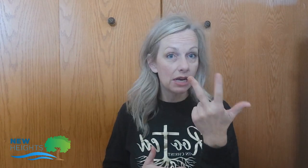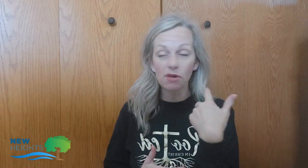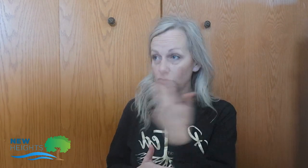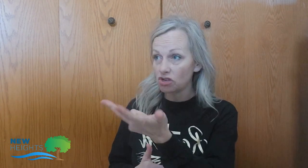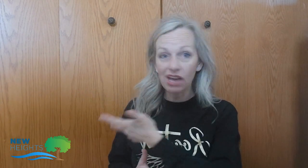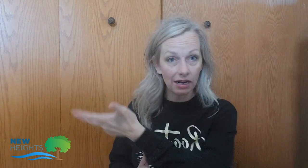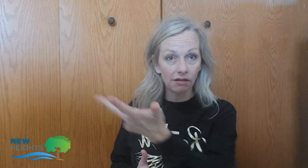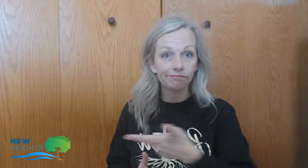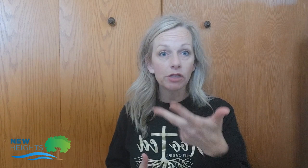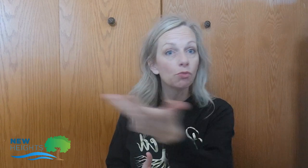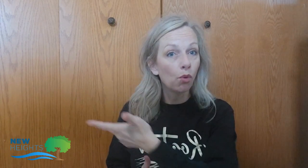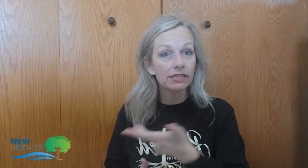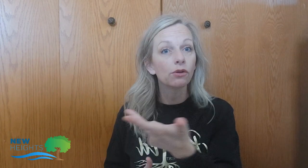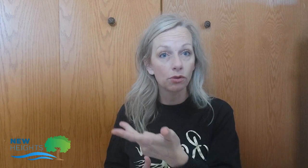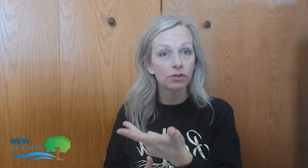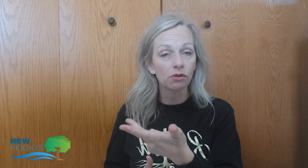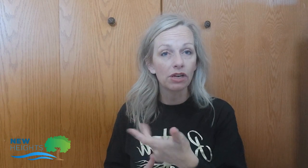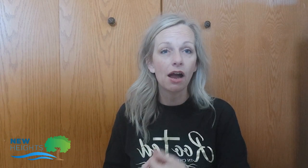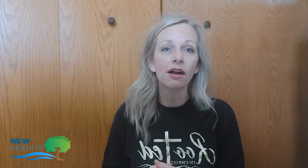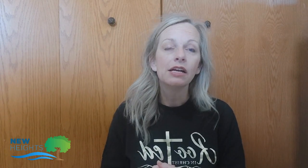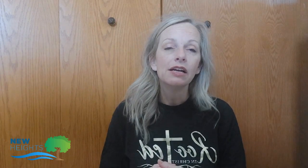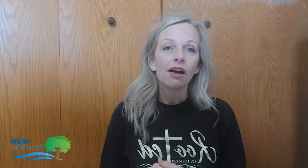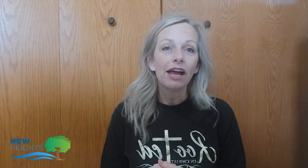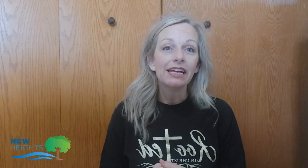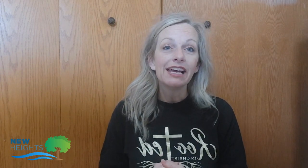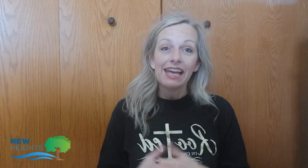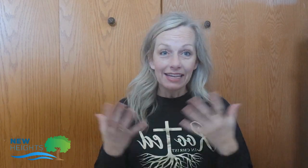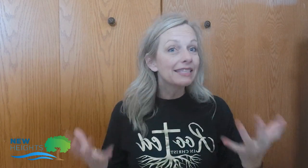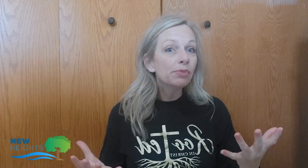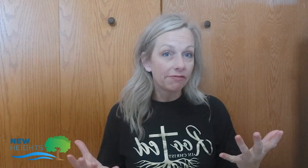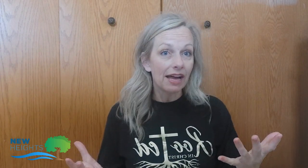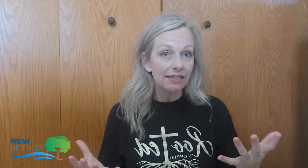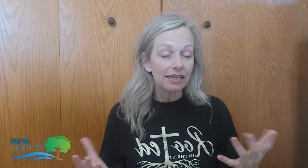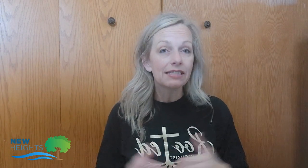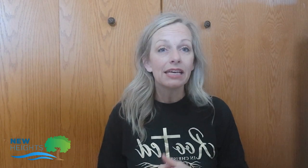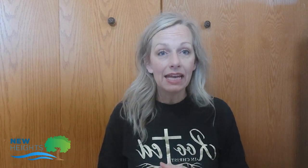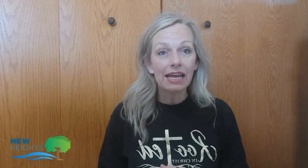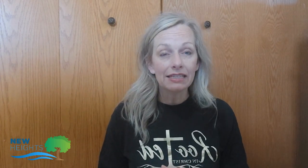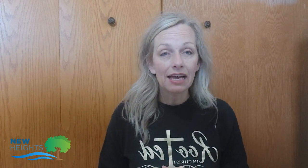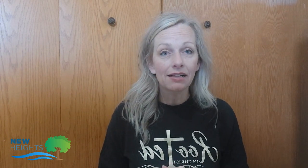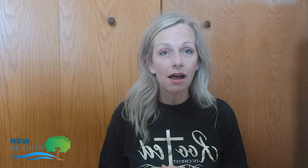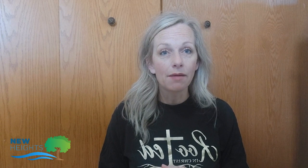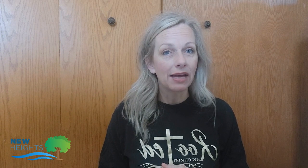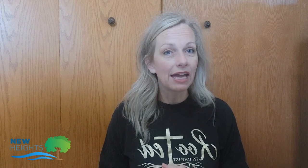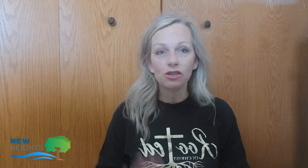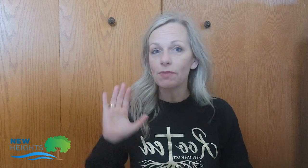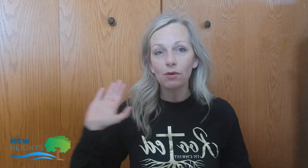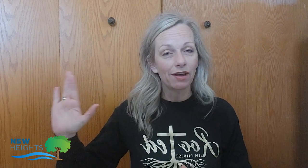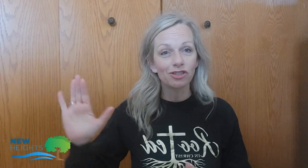number 3 and you point out who those 3 are. All right. That simplifies it in ASL. Again, you might want to talk